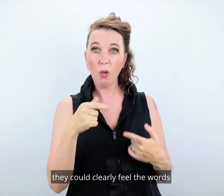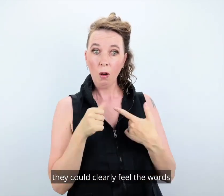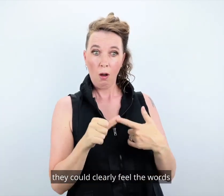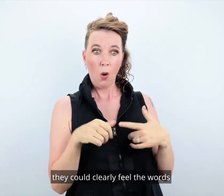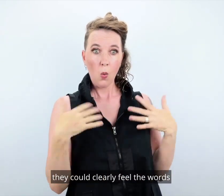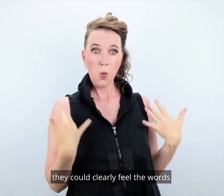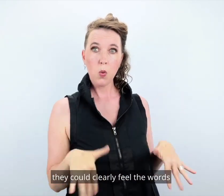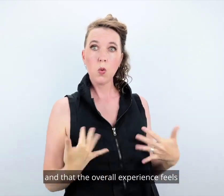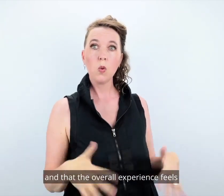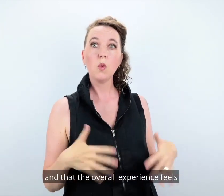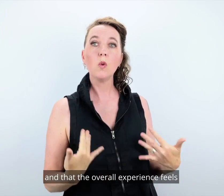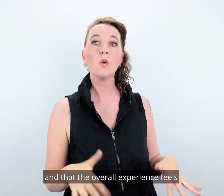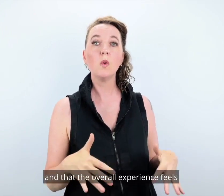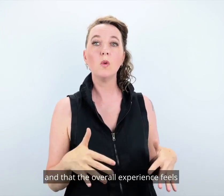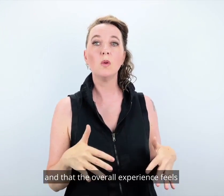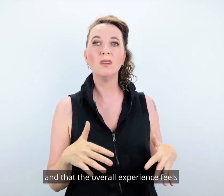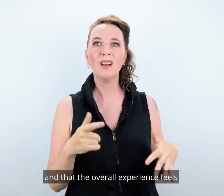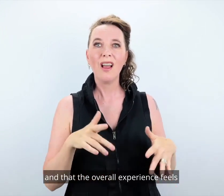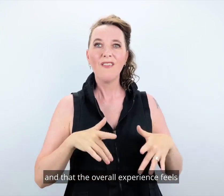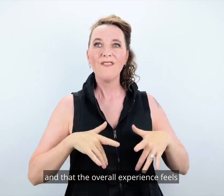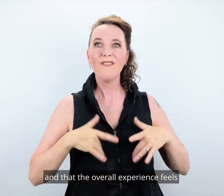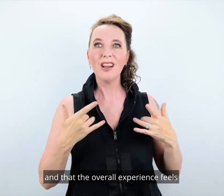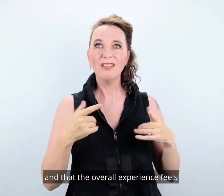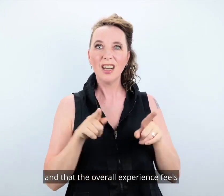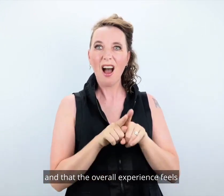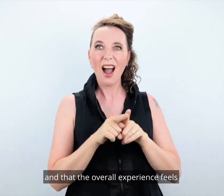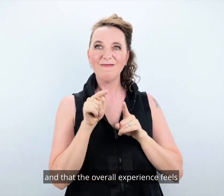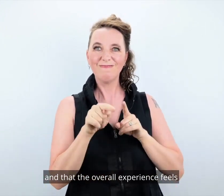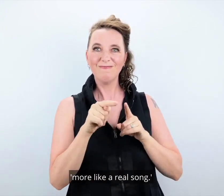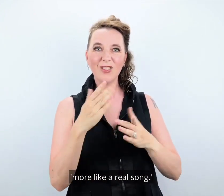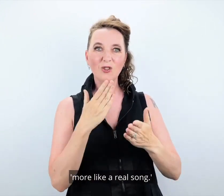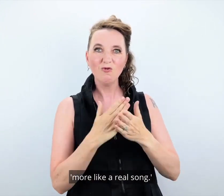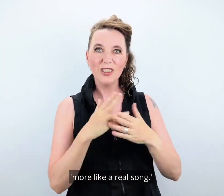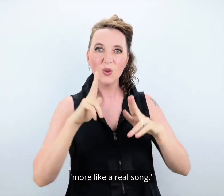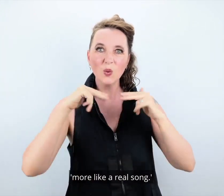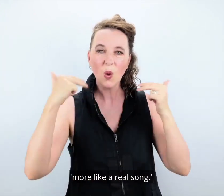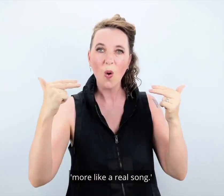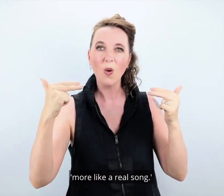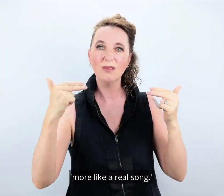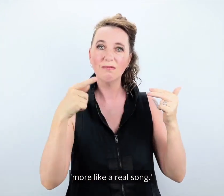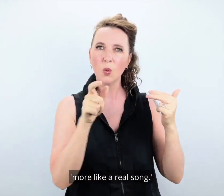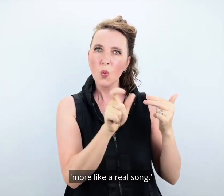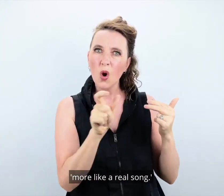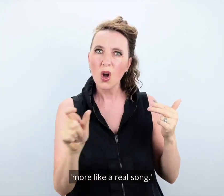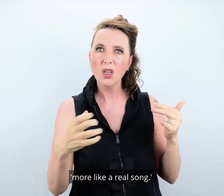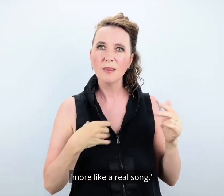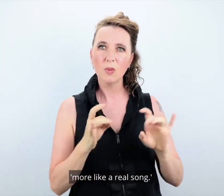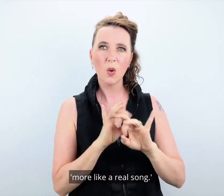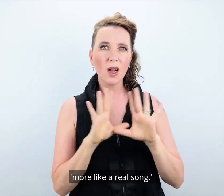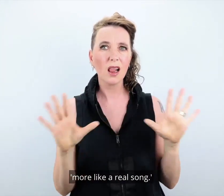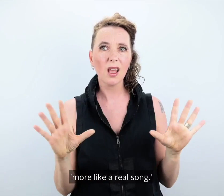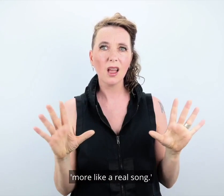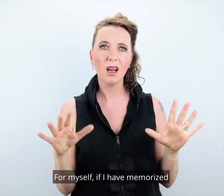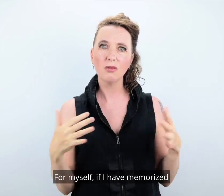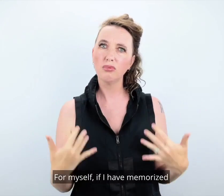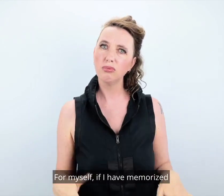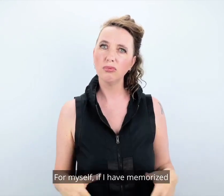the words and that the overall experience feels more like a real song. For myself,